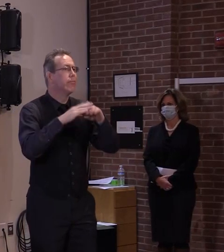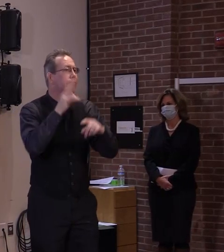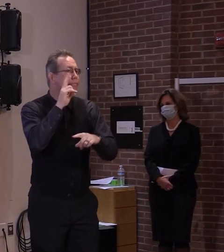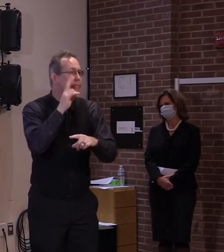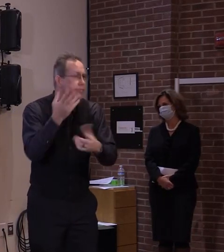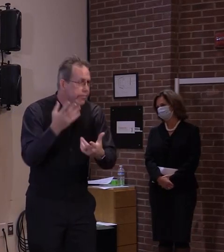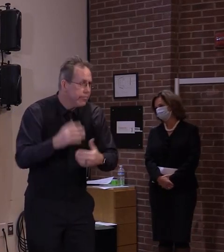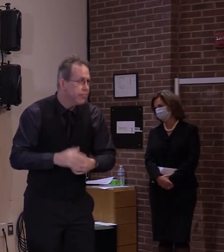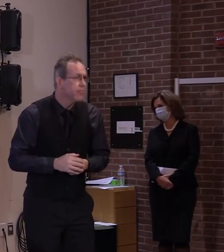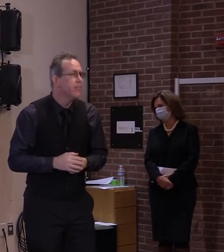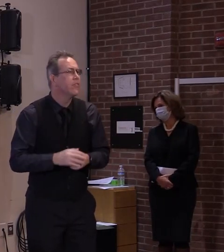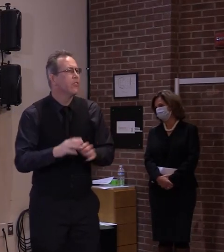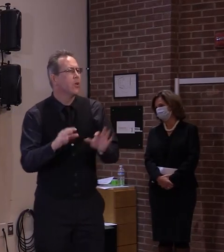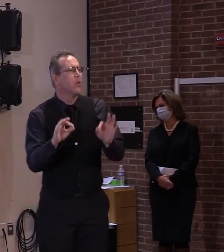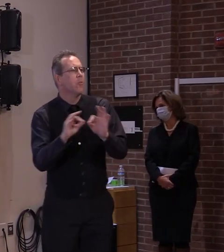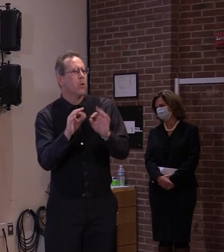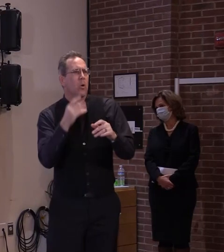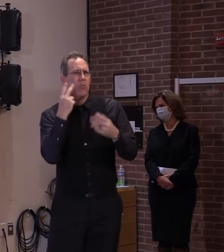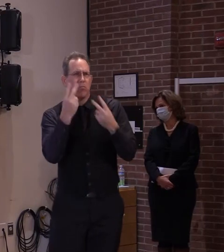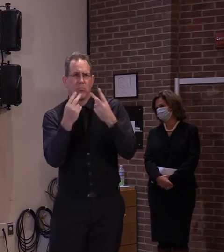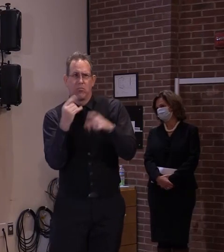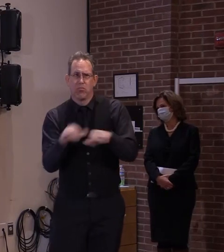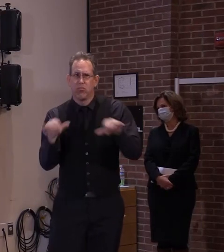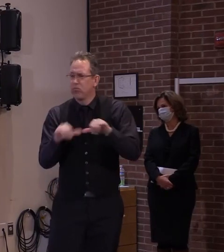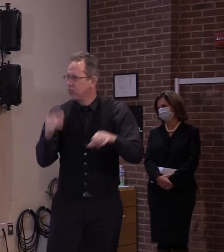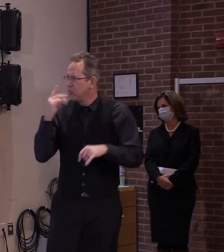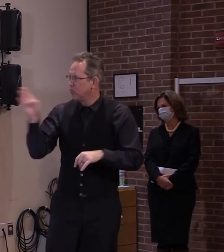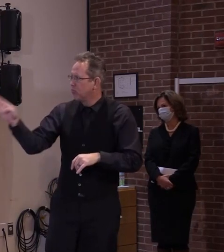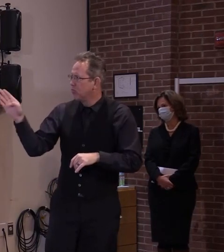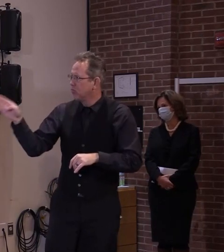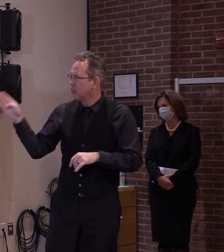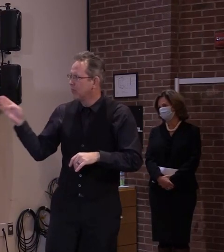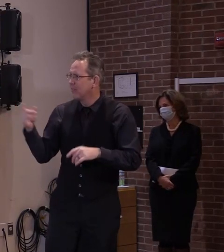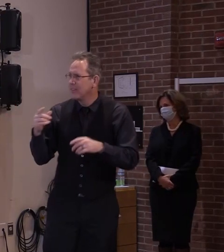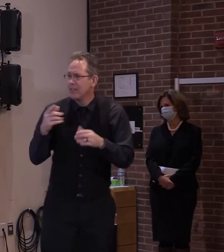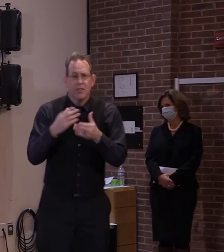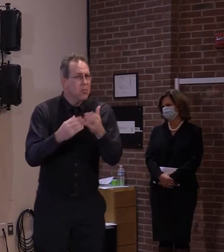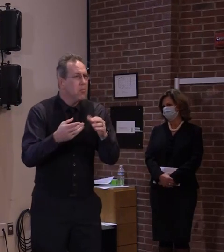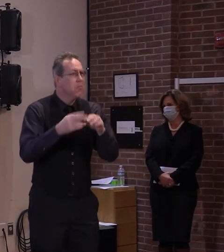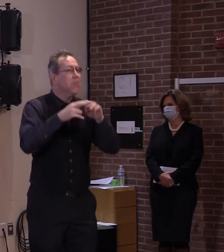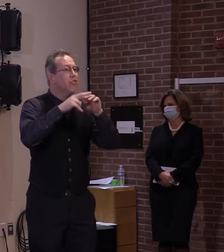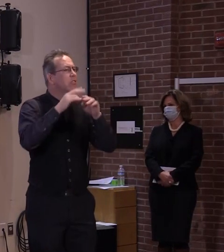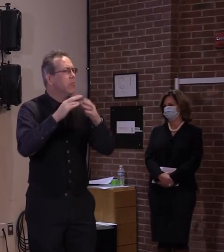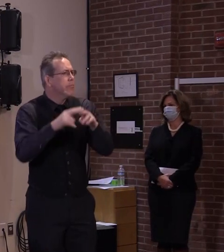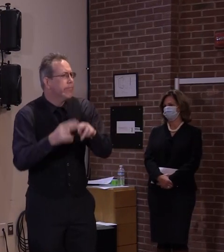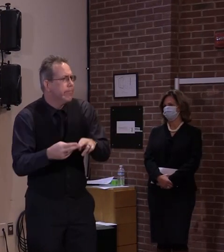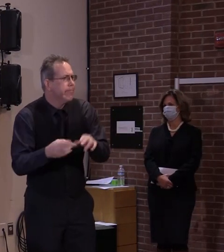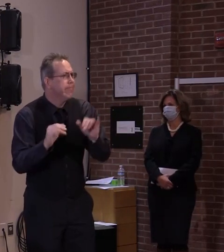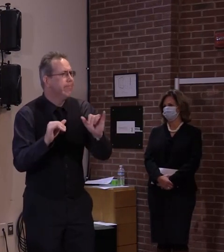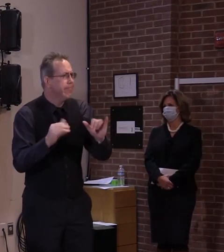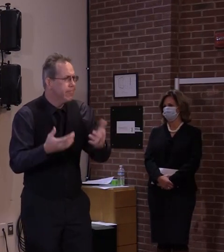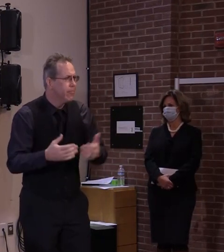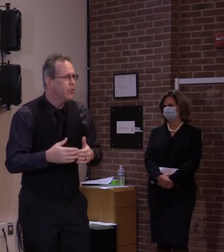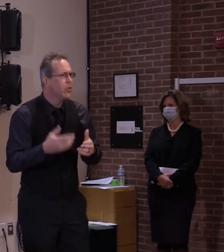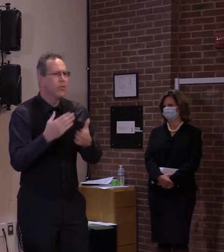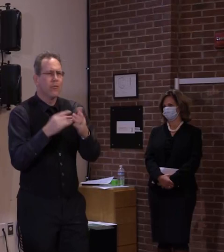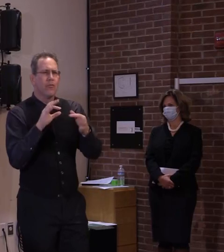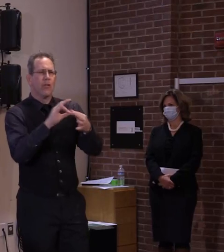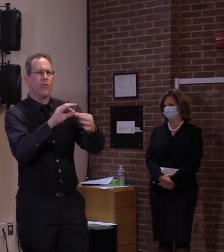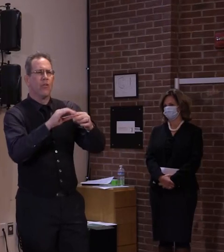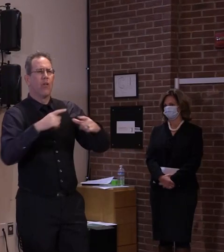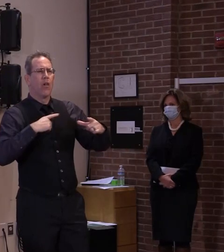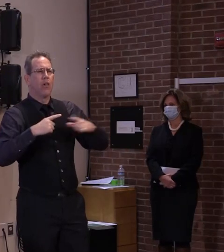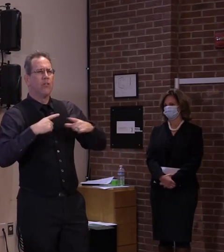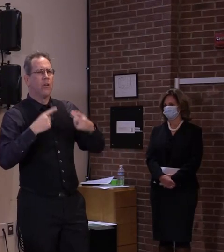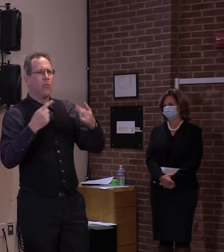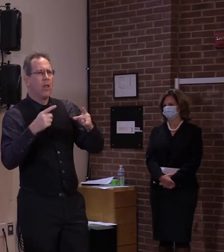see, and we'll talk a little bit about what that might mean for the holidays in a moment. Looking again at our trends for cases, some improvement